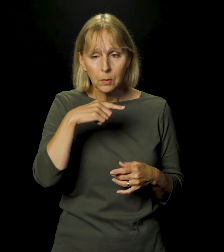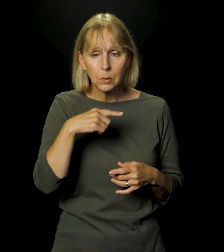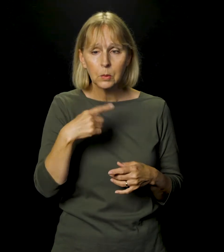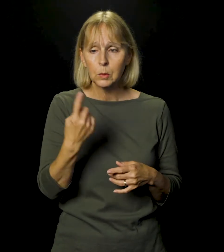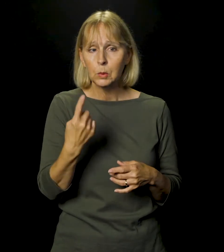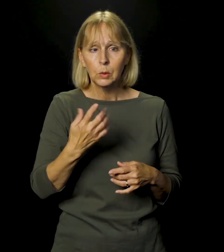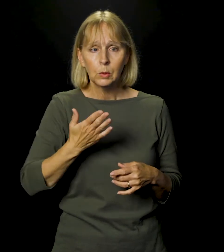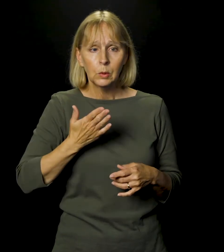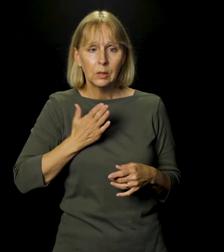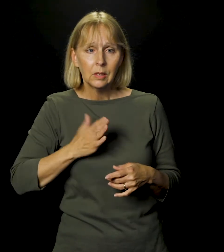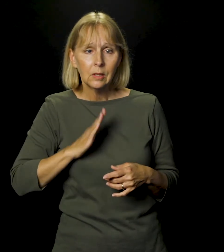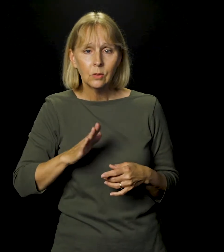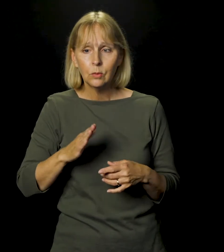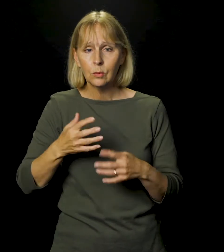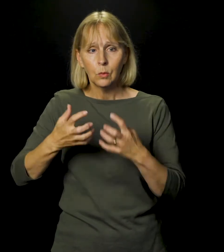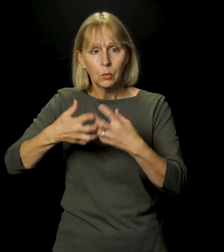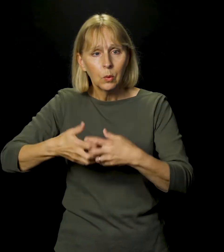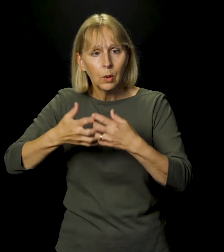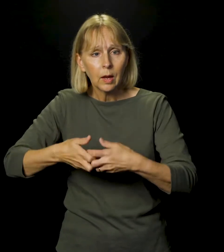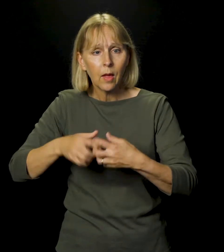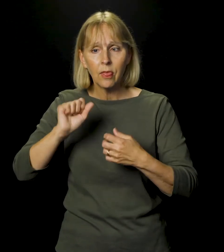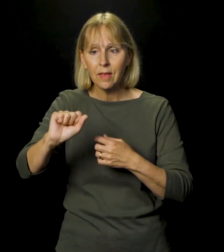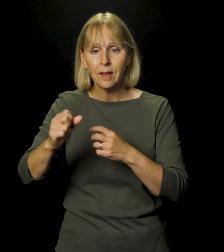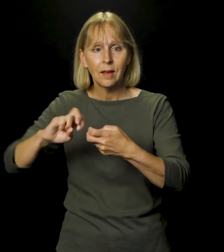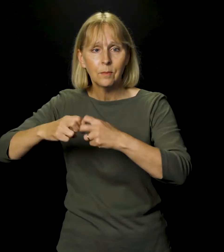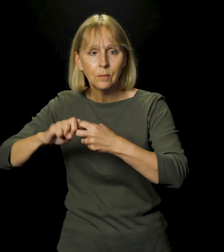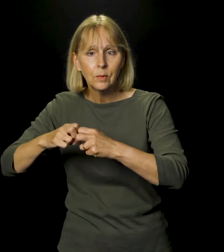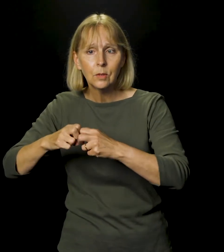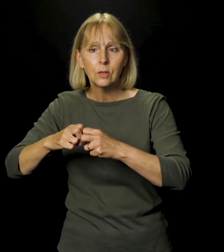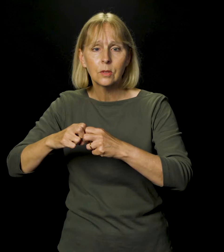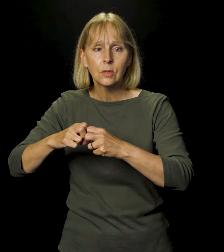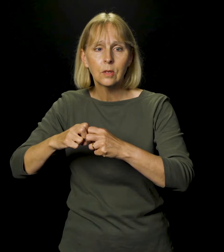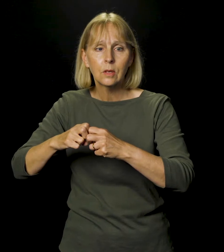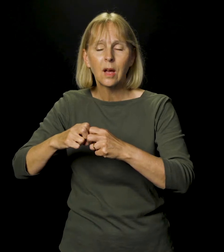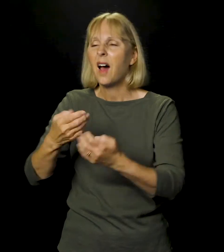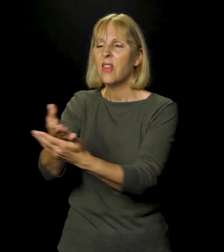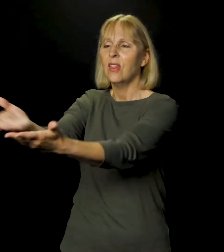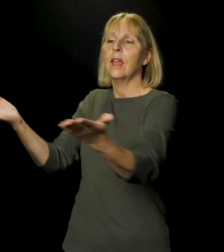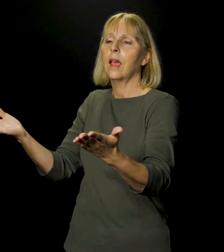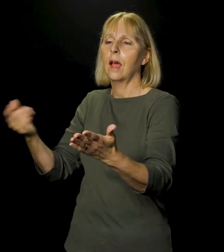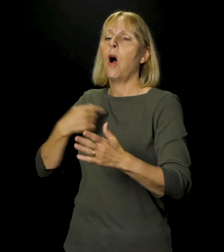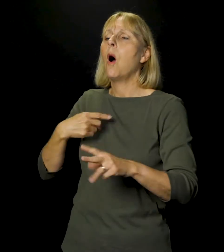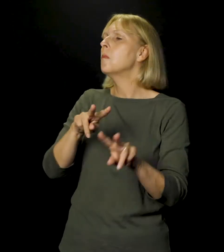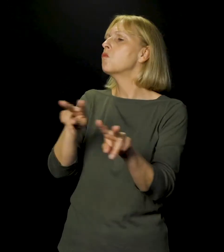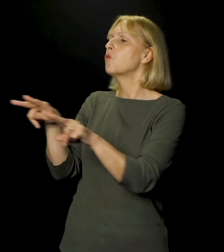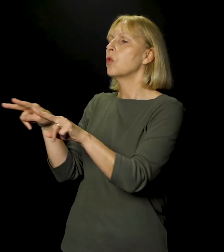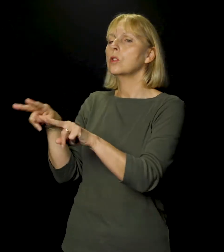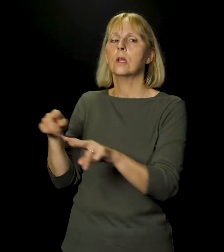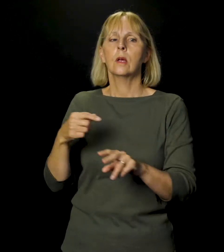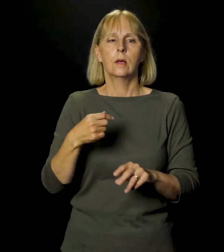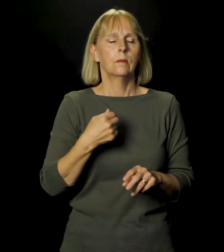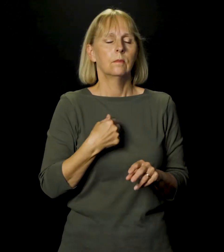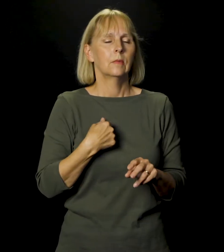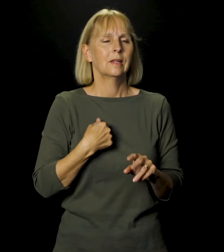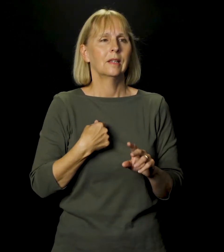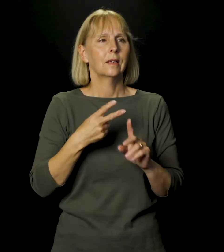need to pay attention to themselves are out there, the ones that I'm observing and interacting with. And I look